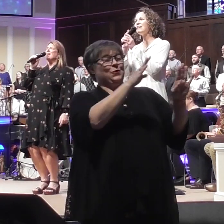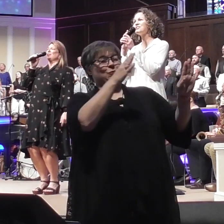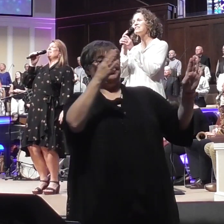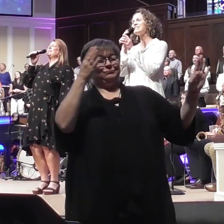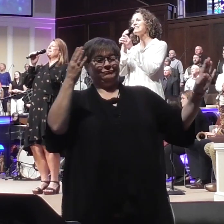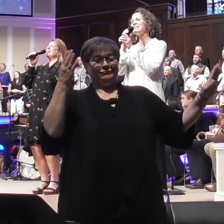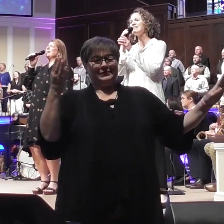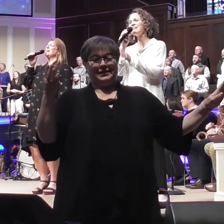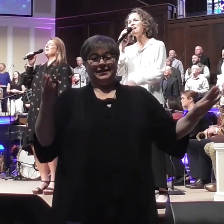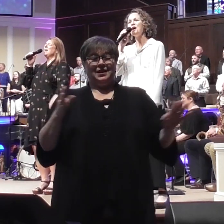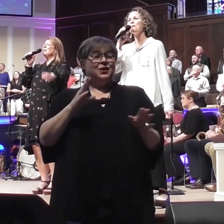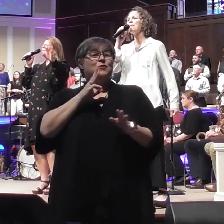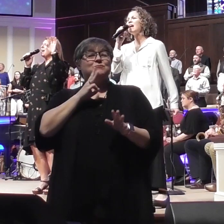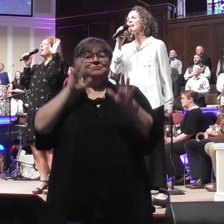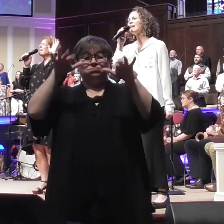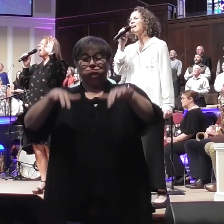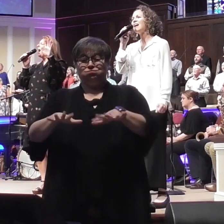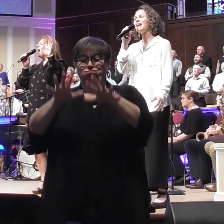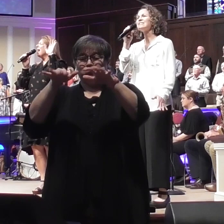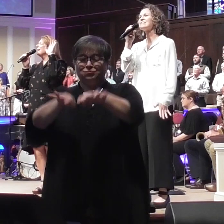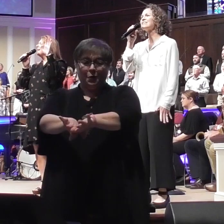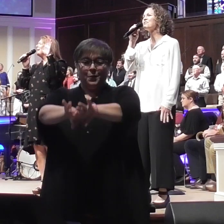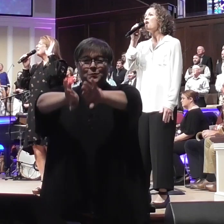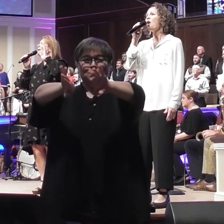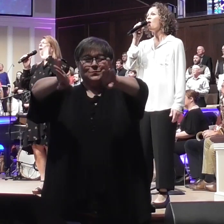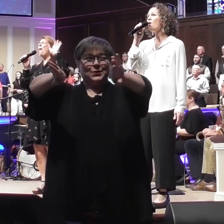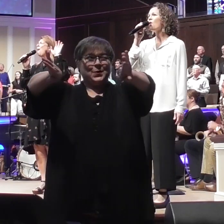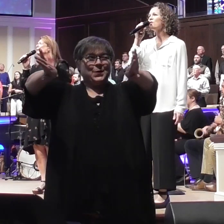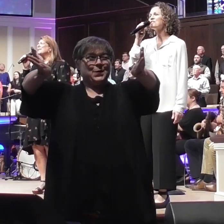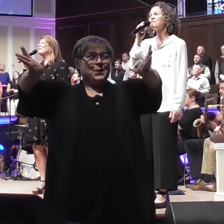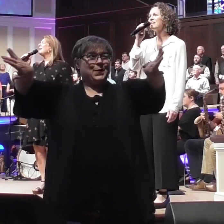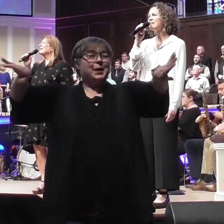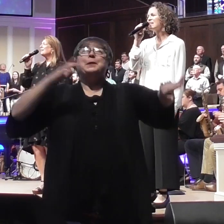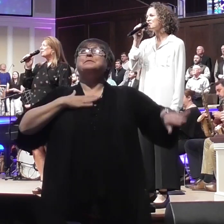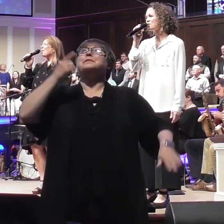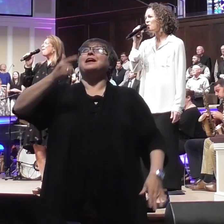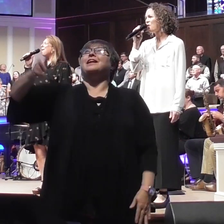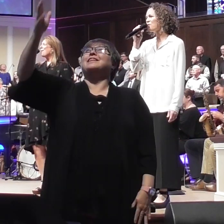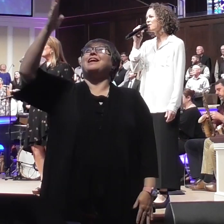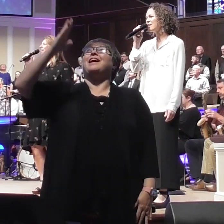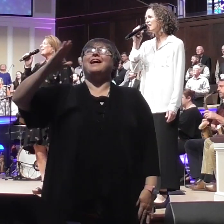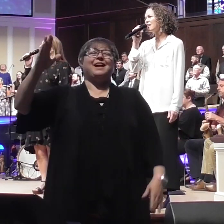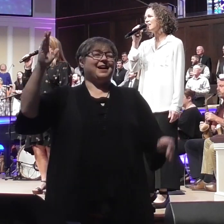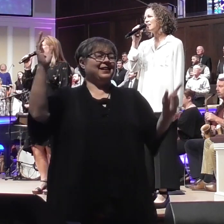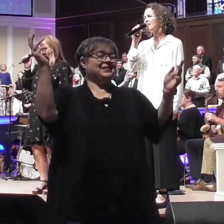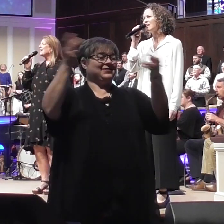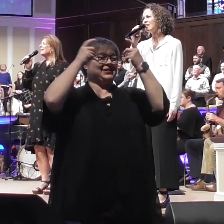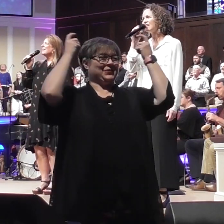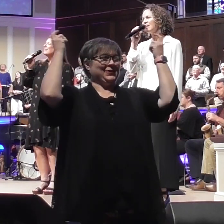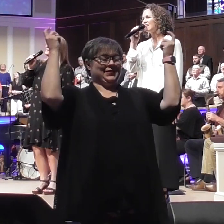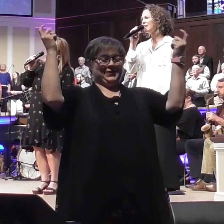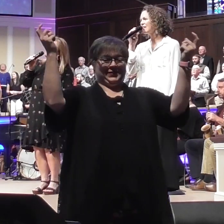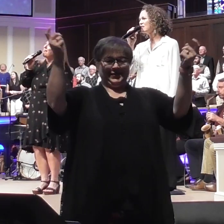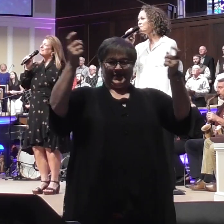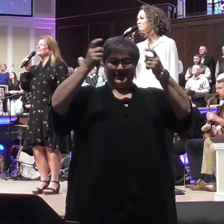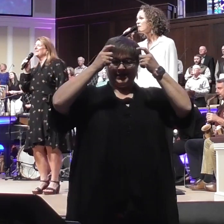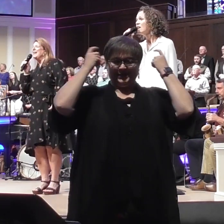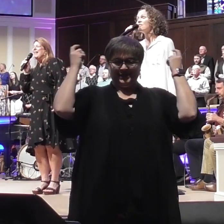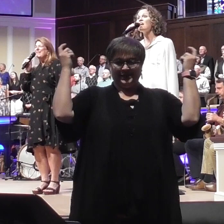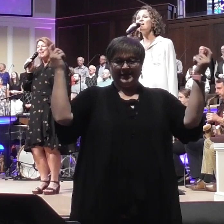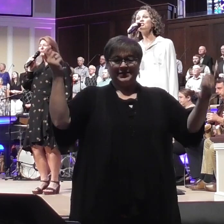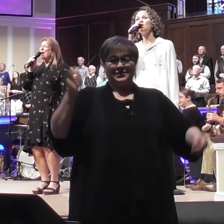the raging sea. My God, he holds a victory, yeah. There's joy in the house of